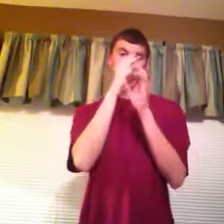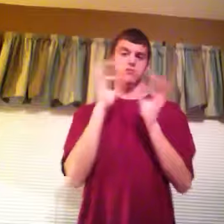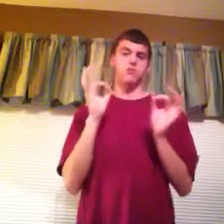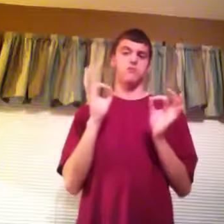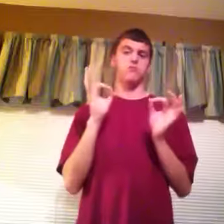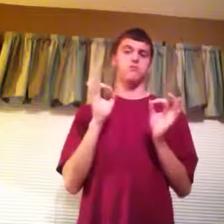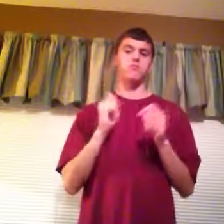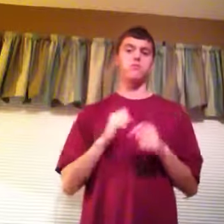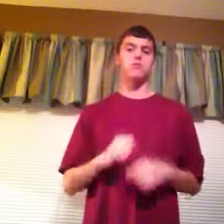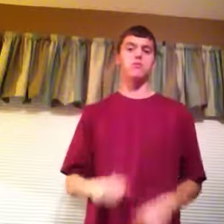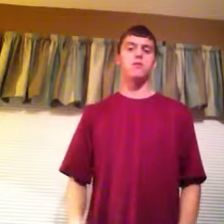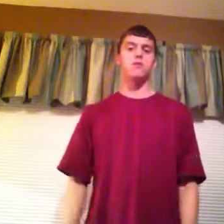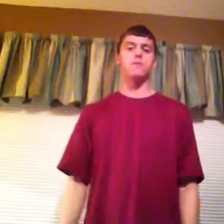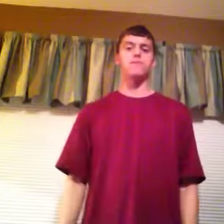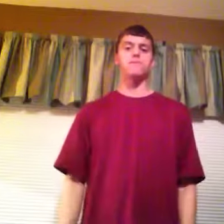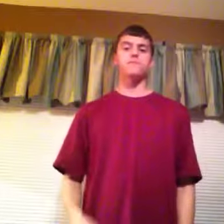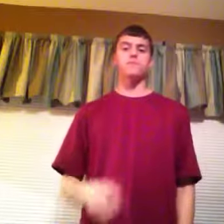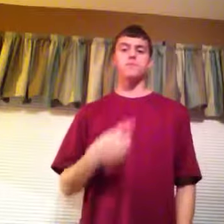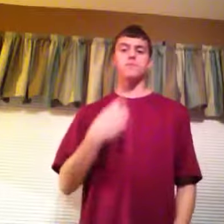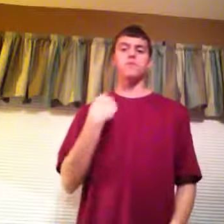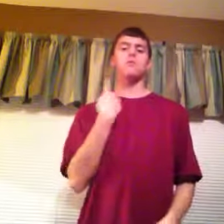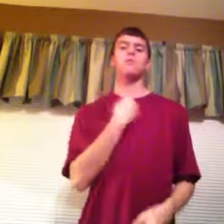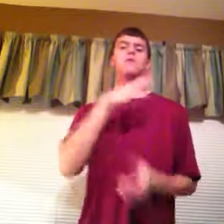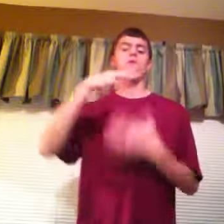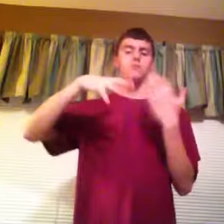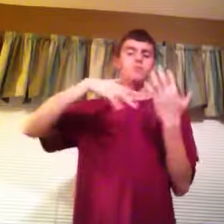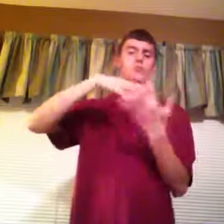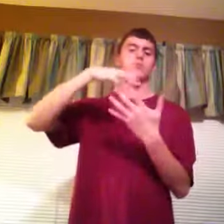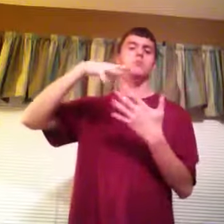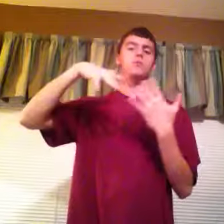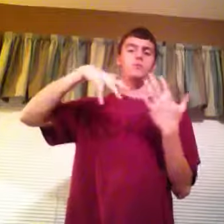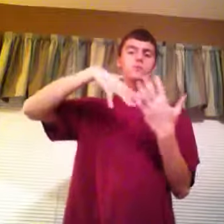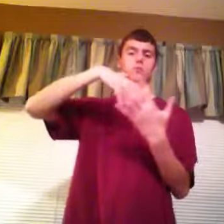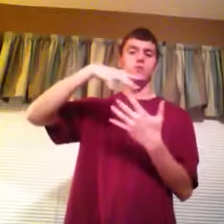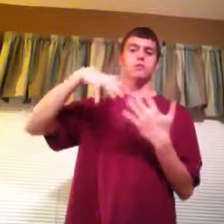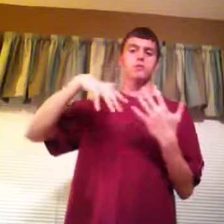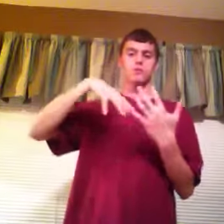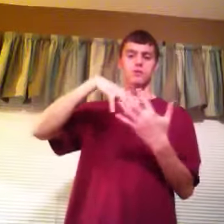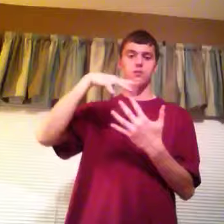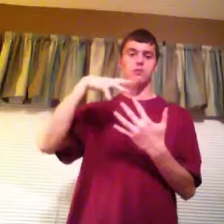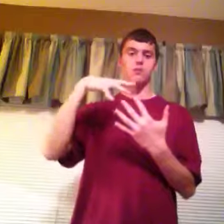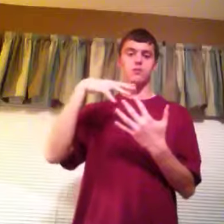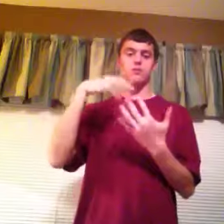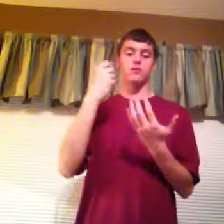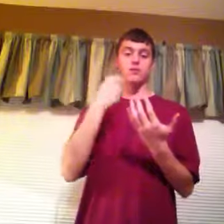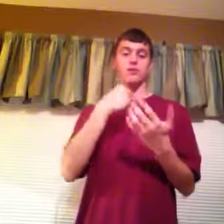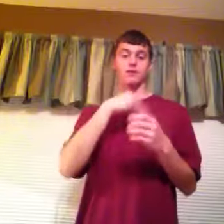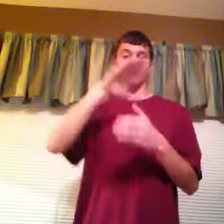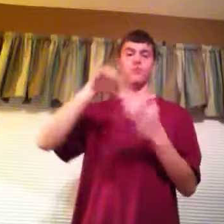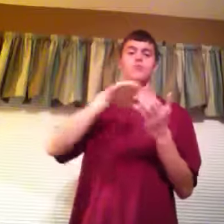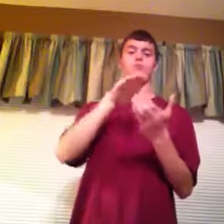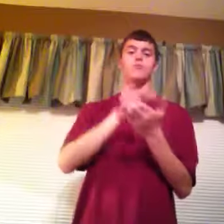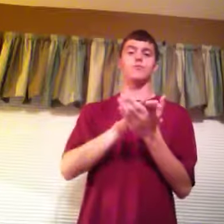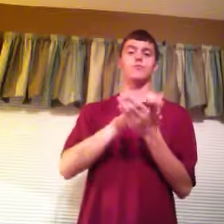she wants to, she wants share her, and I don't know if that, and then she's going to, and you can buy it, and get it on my back, and you just need to piece that, but you know, you know,